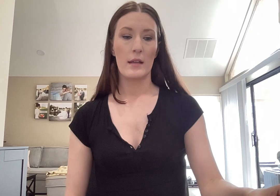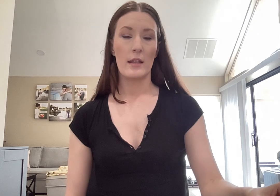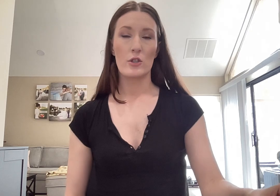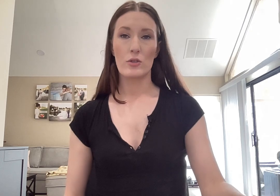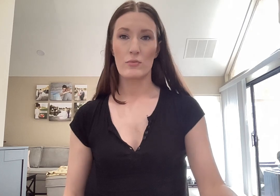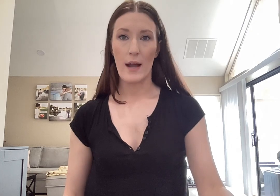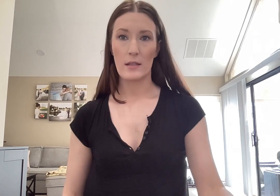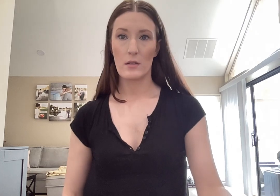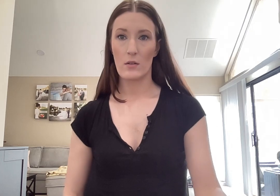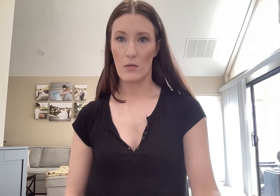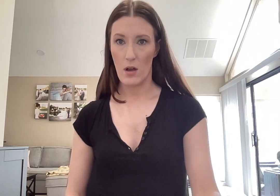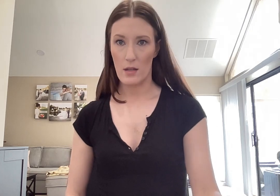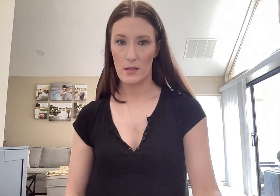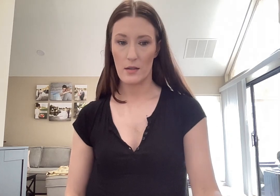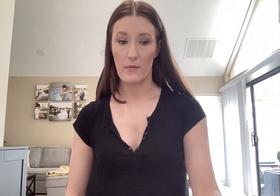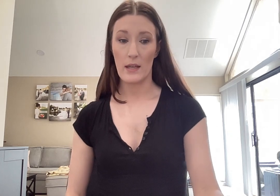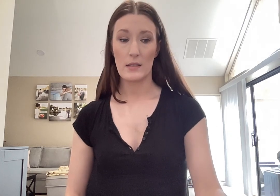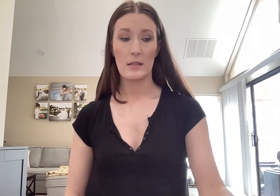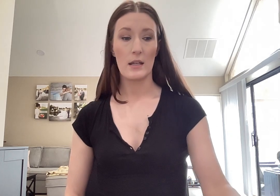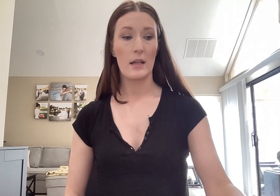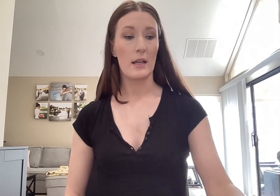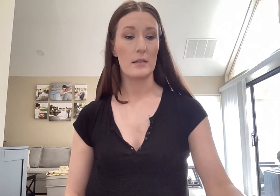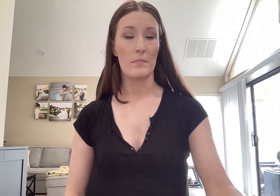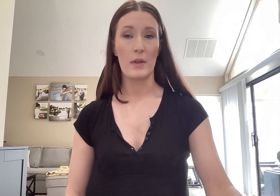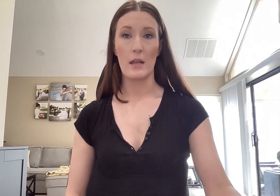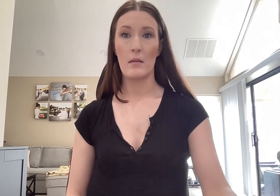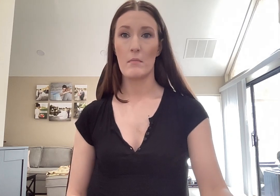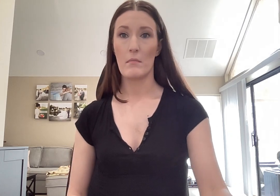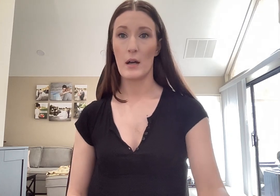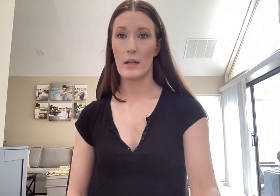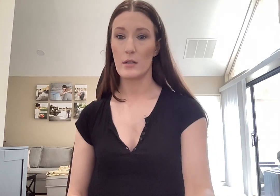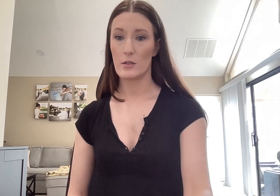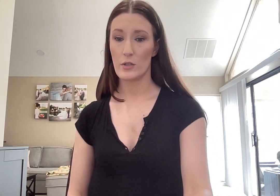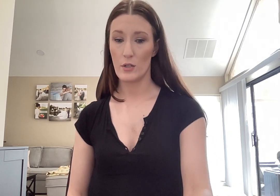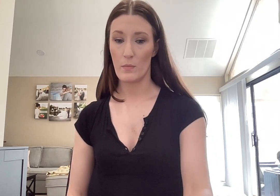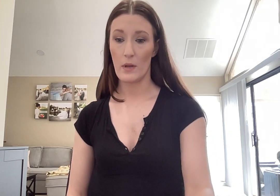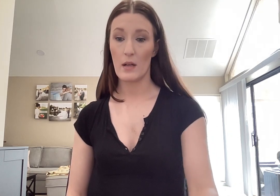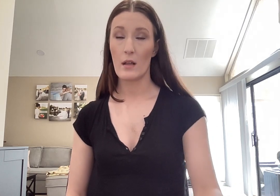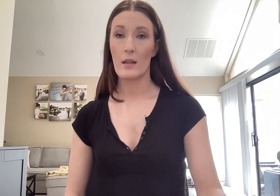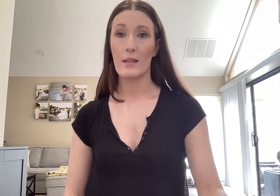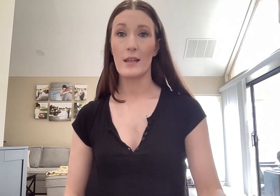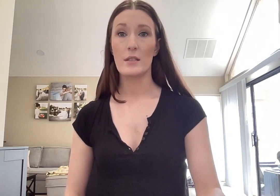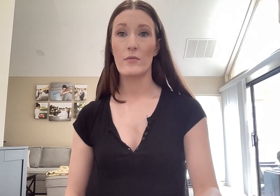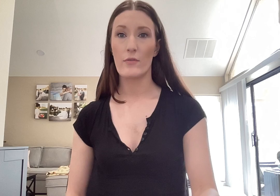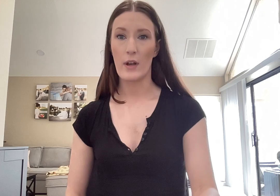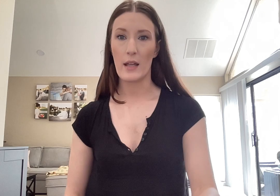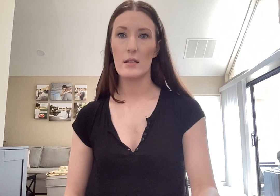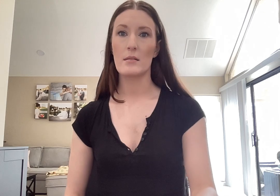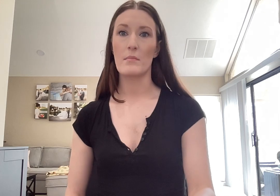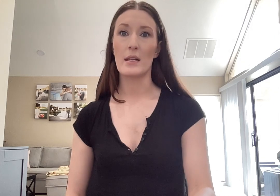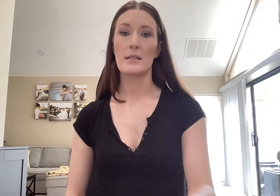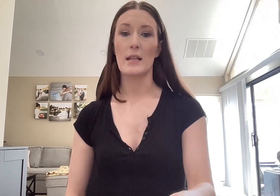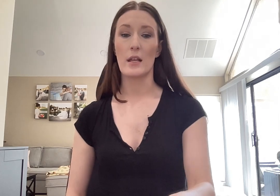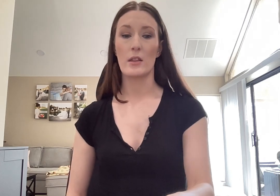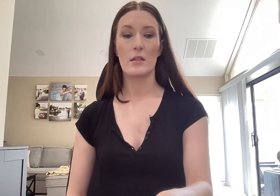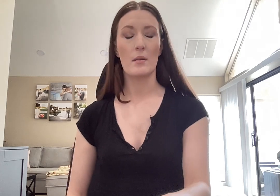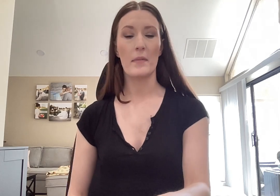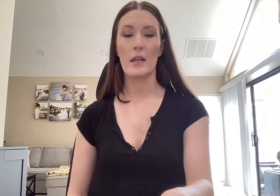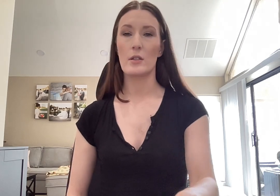The direct gloss of this is be mind stupid. This phrase means that something is